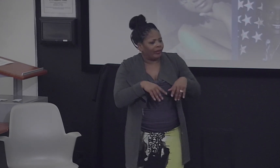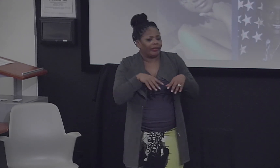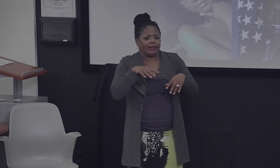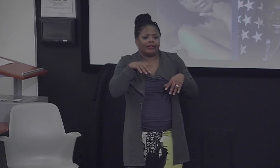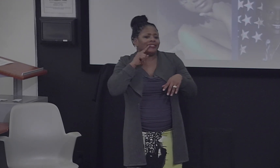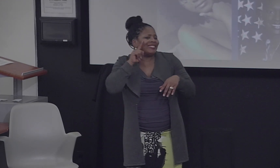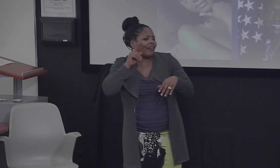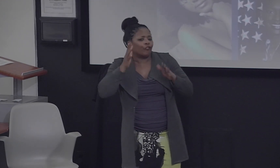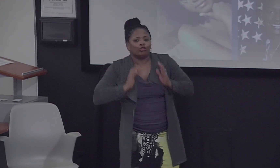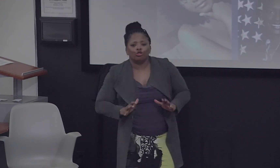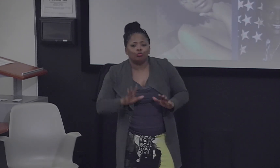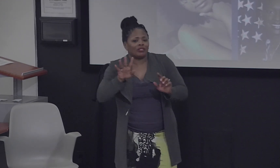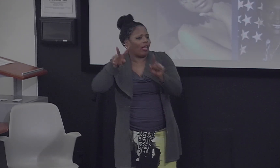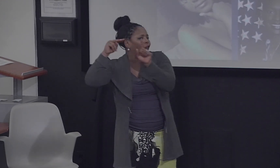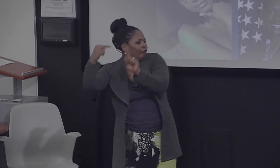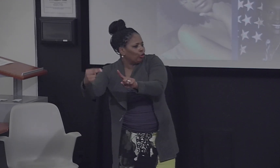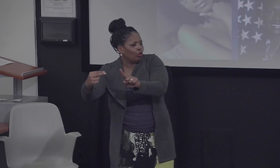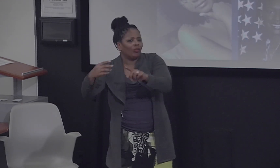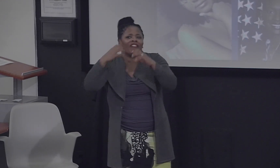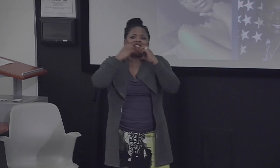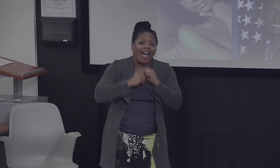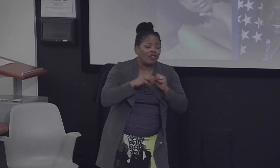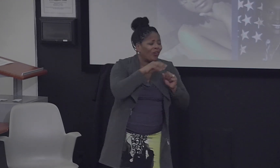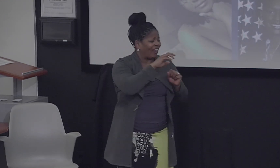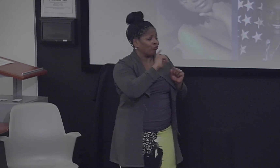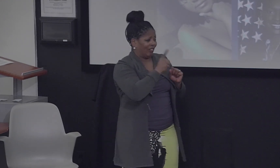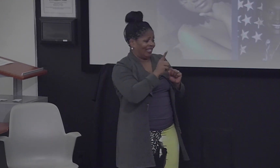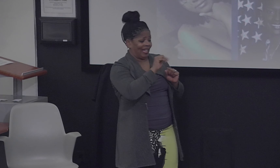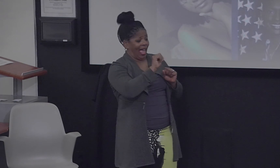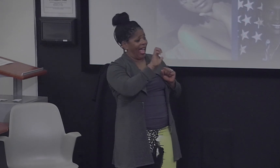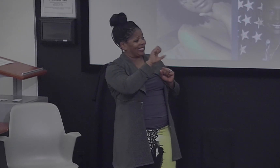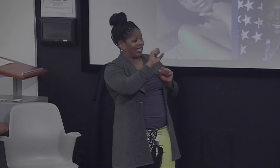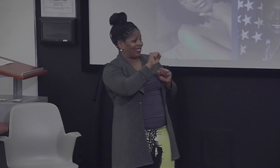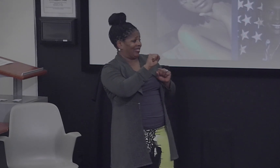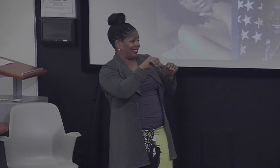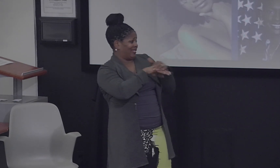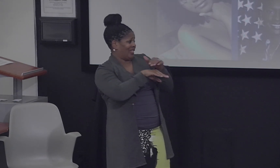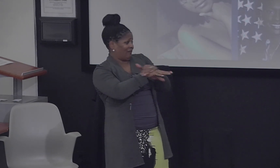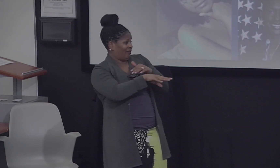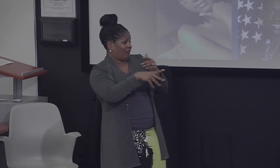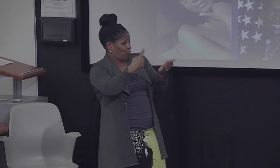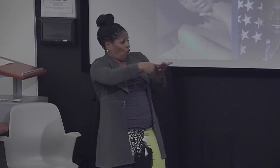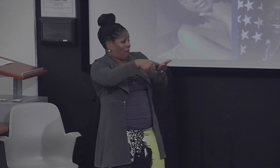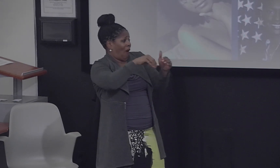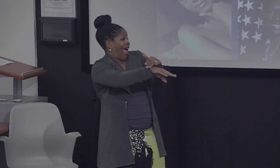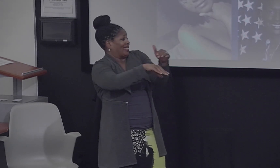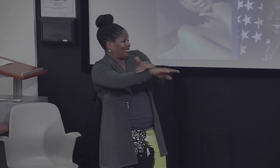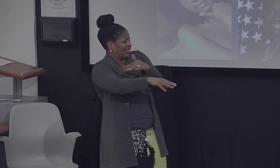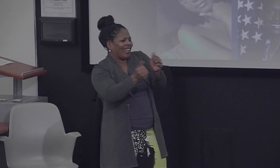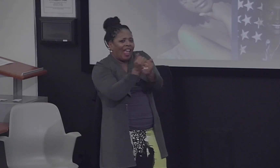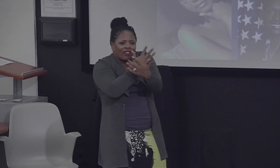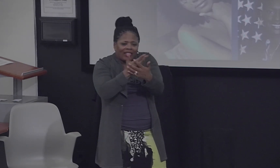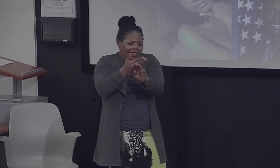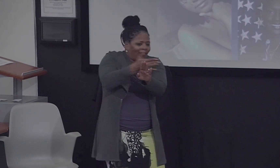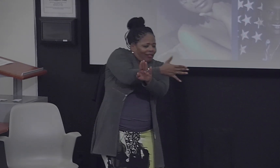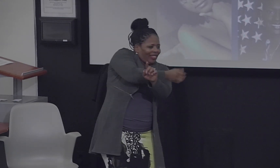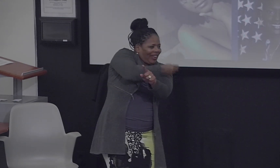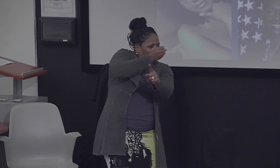So the scheduling of interpreters, consumers, deaf consumers. Obviously, we're talking about access.